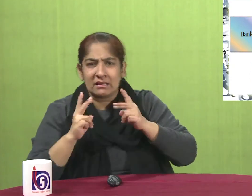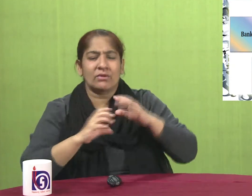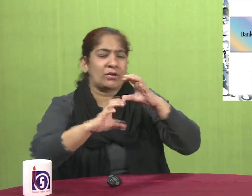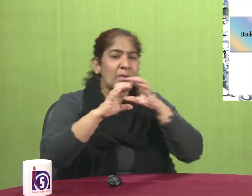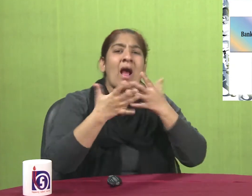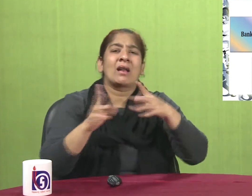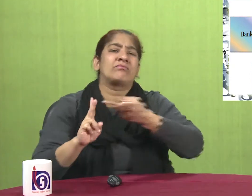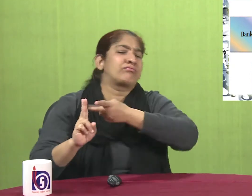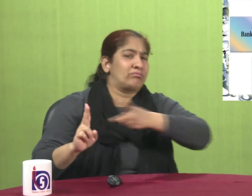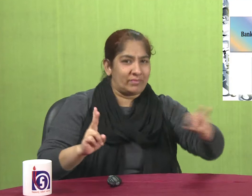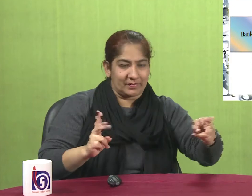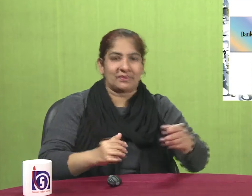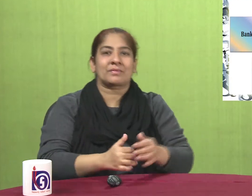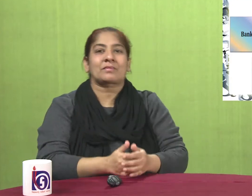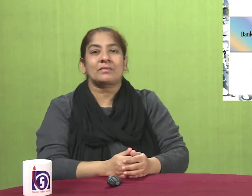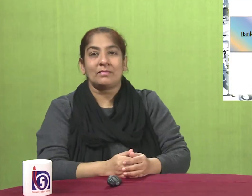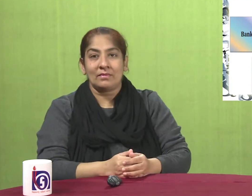which is very important,